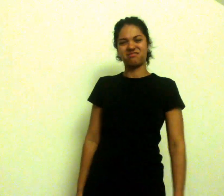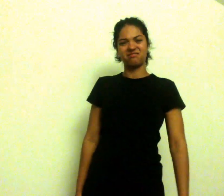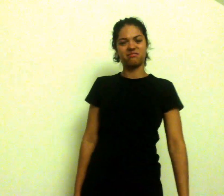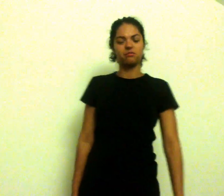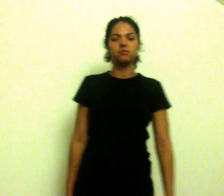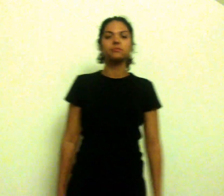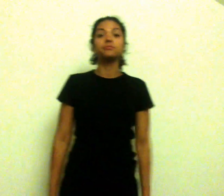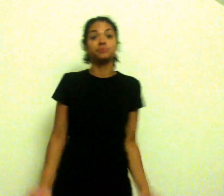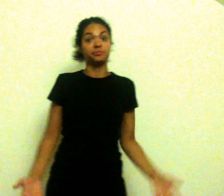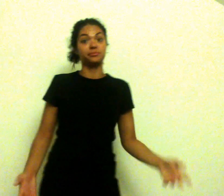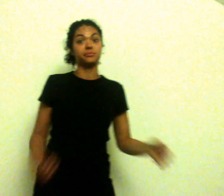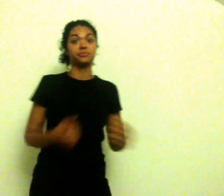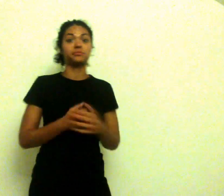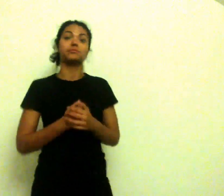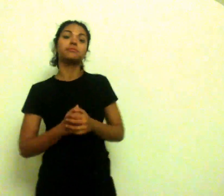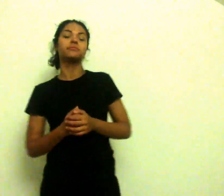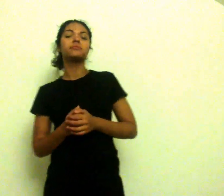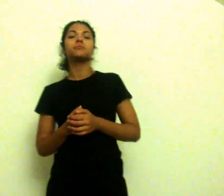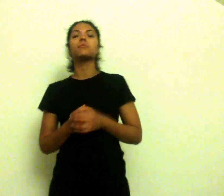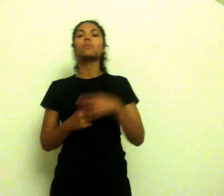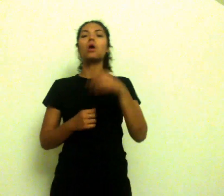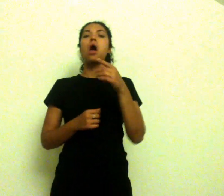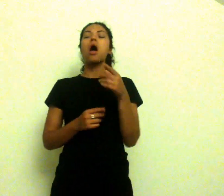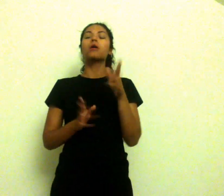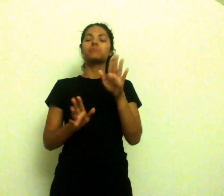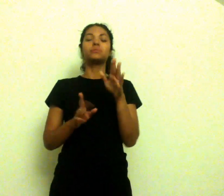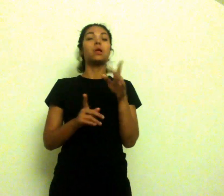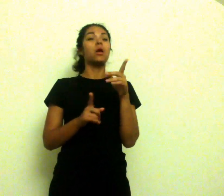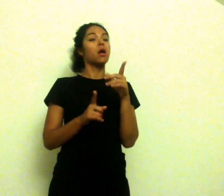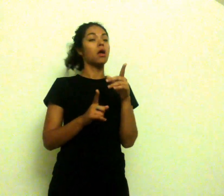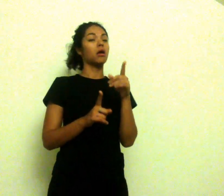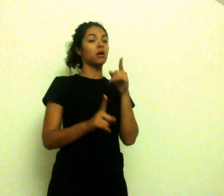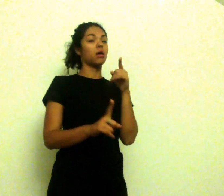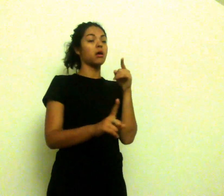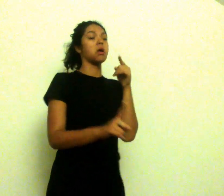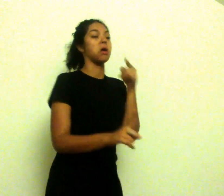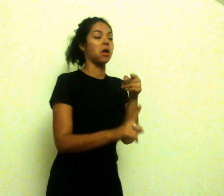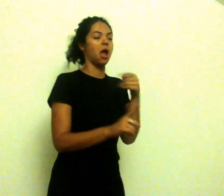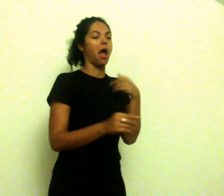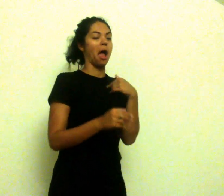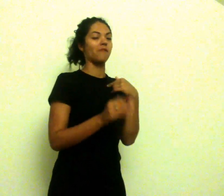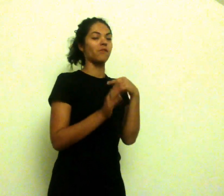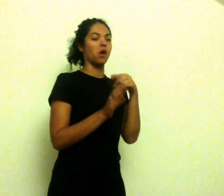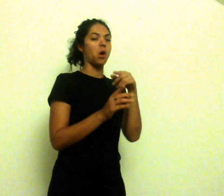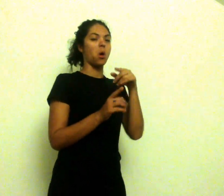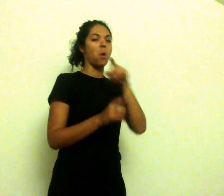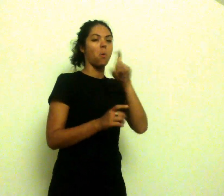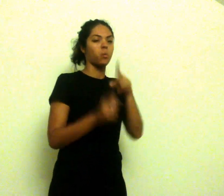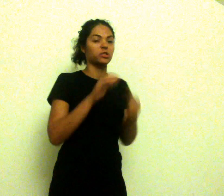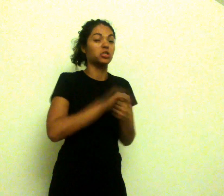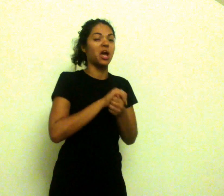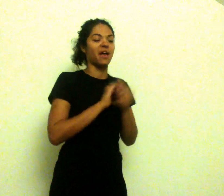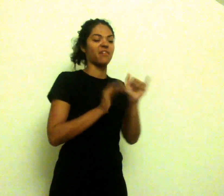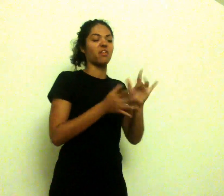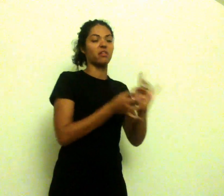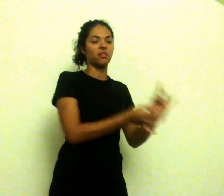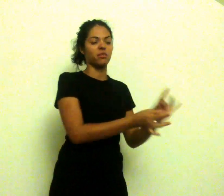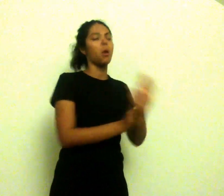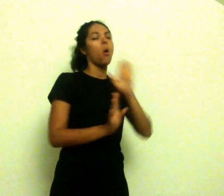There is a pointed question even in that small dialogue that needs to be pursued a little further. But let's go on